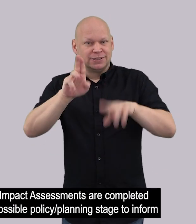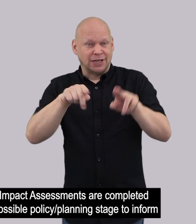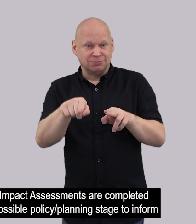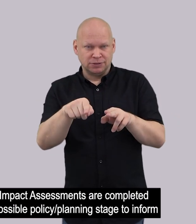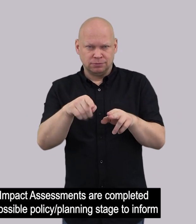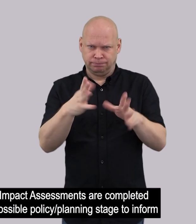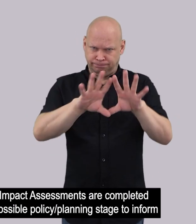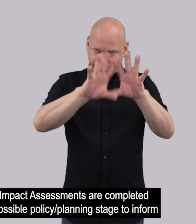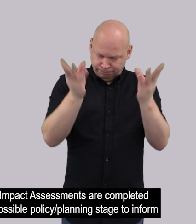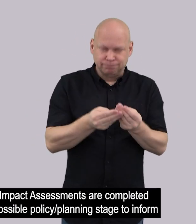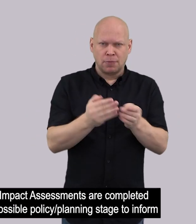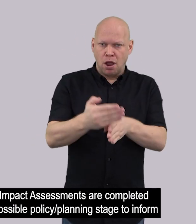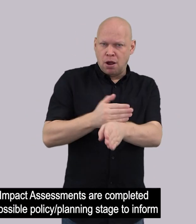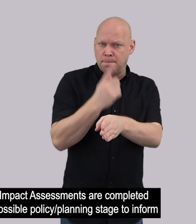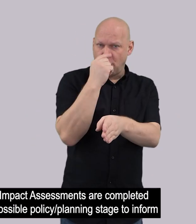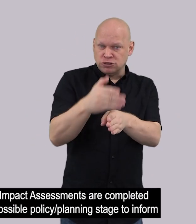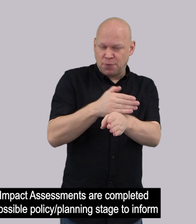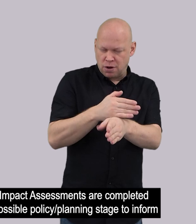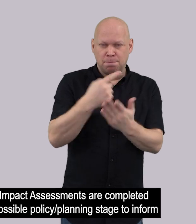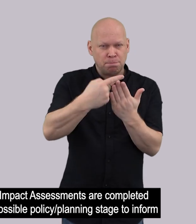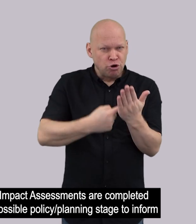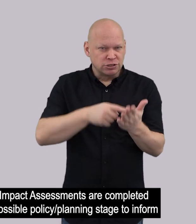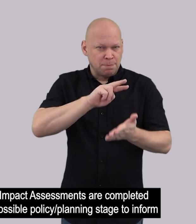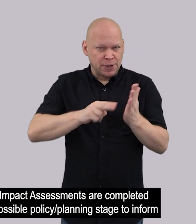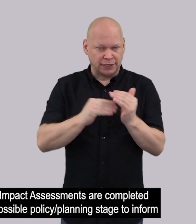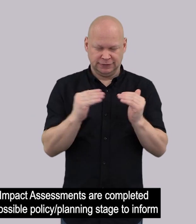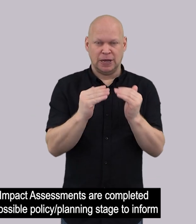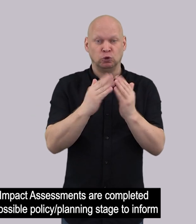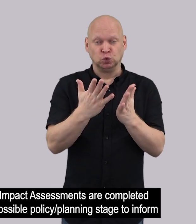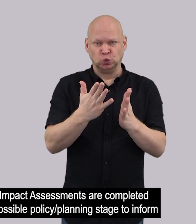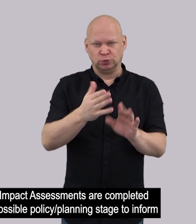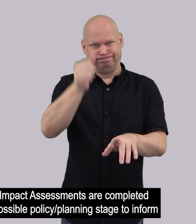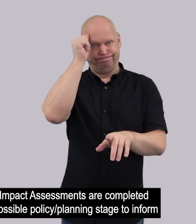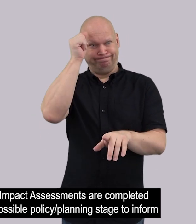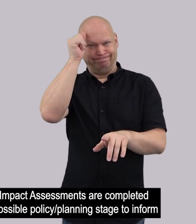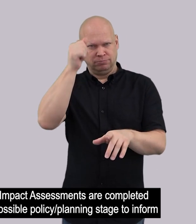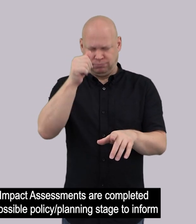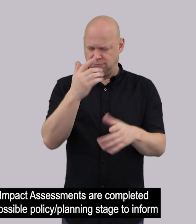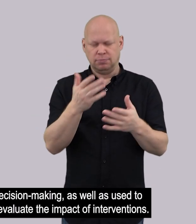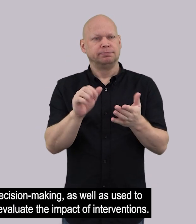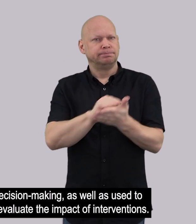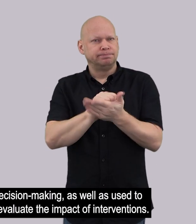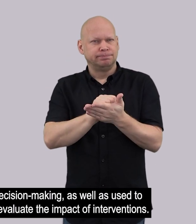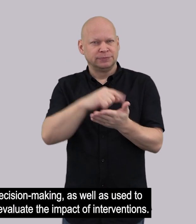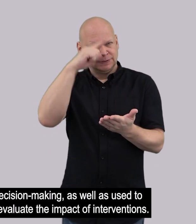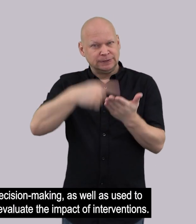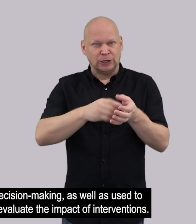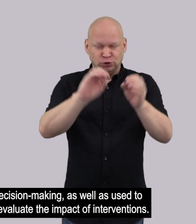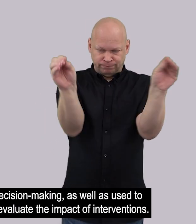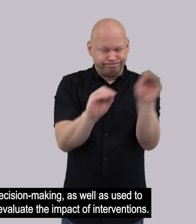assessments are completed at the earliest possible policy planning stage to inform and direct decision making, as well as used to monitor and